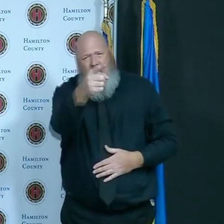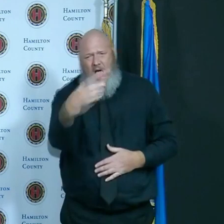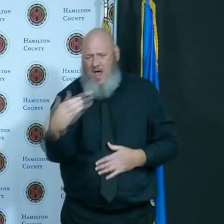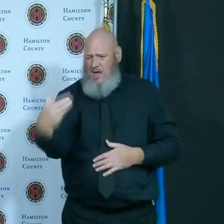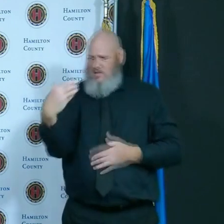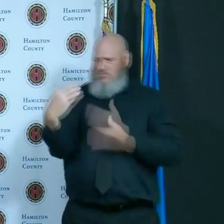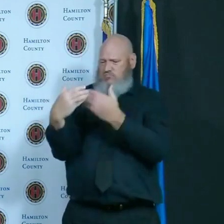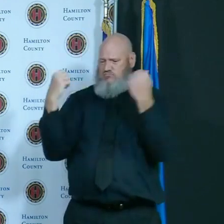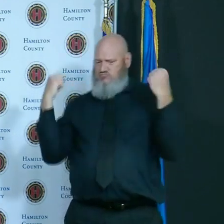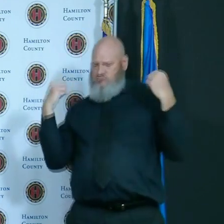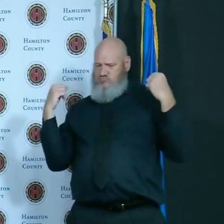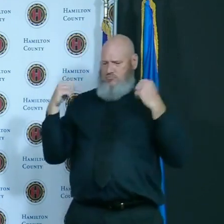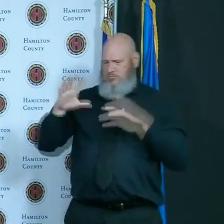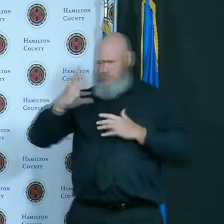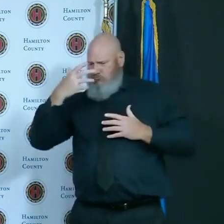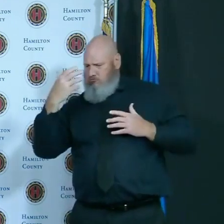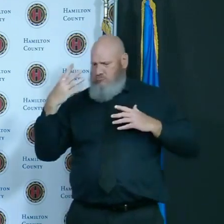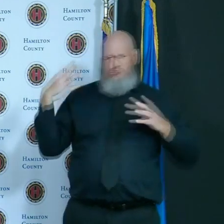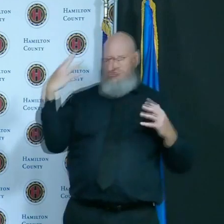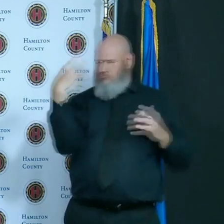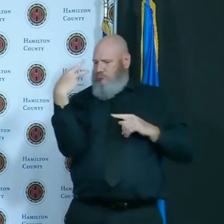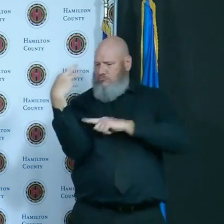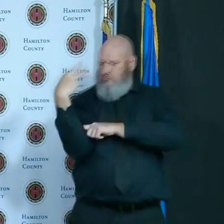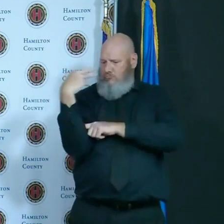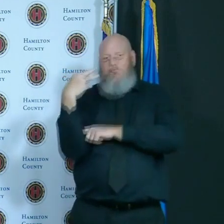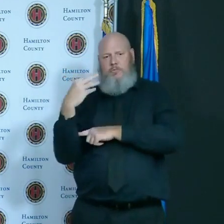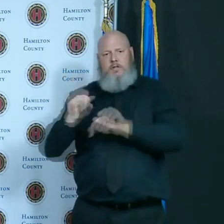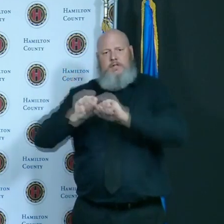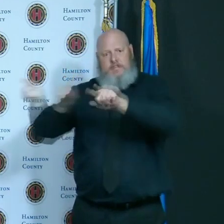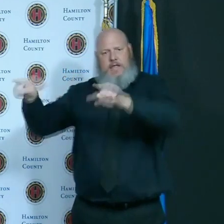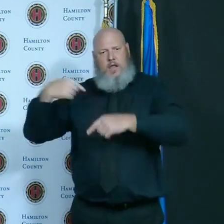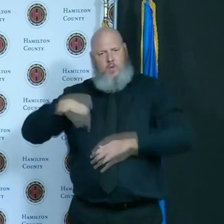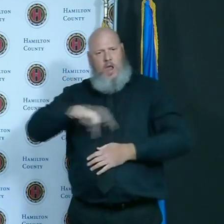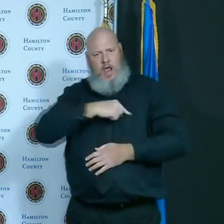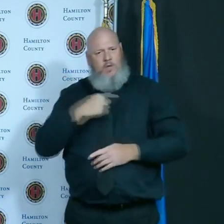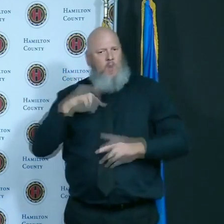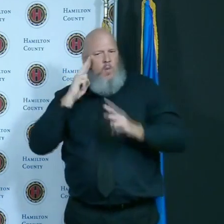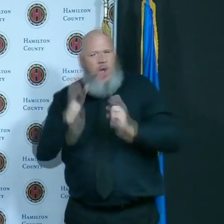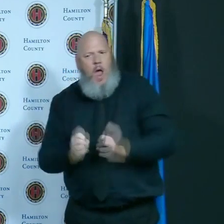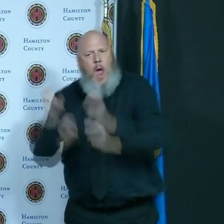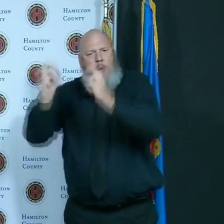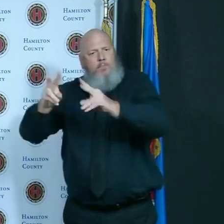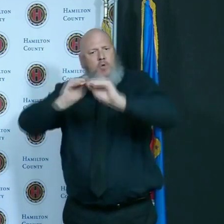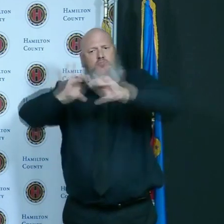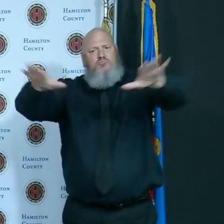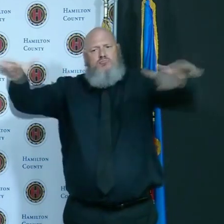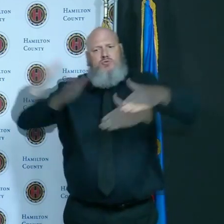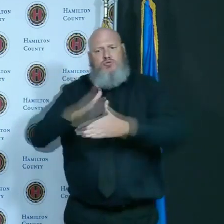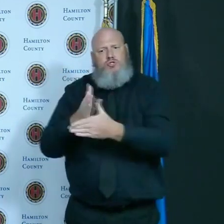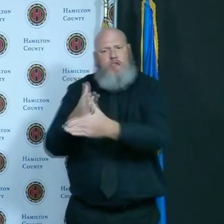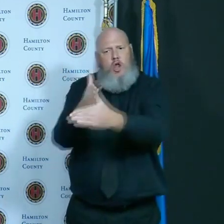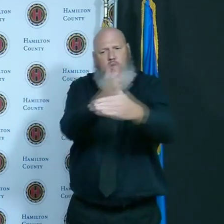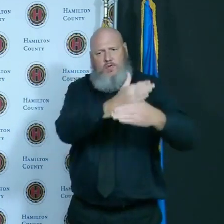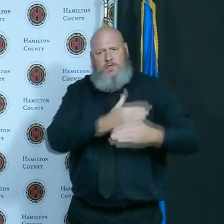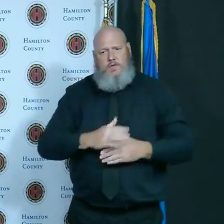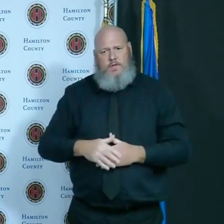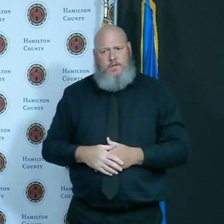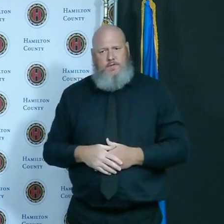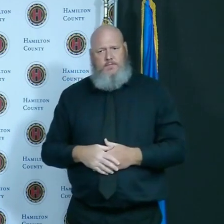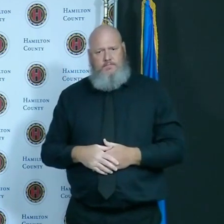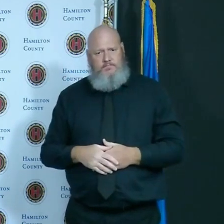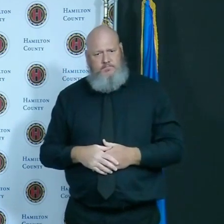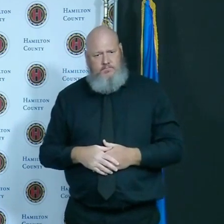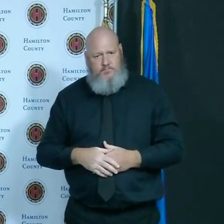it and send it to a designated email address created by Hamilton County. I will provide